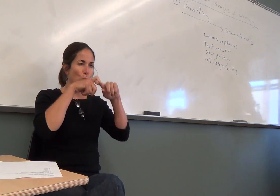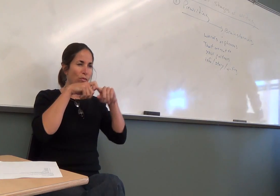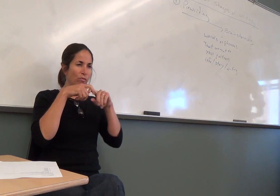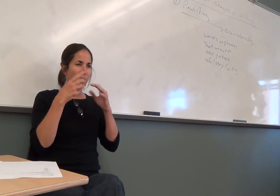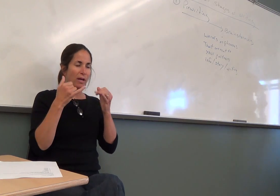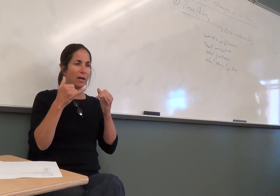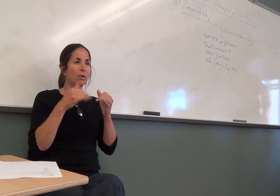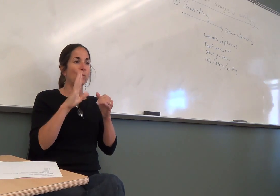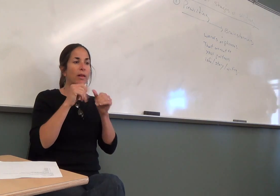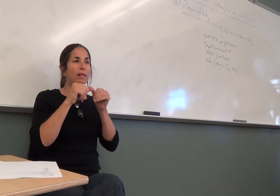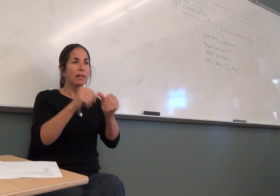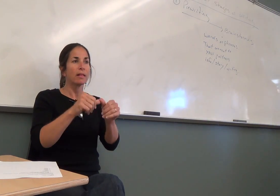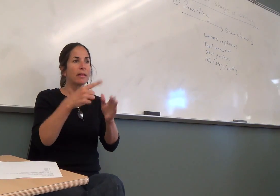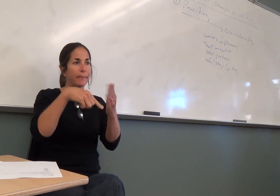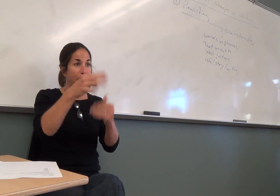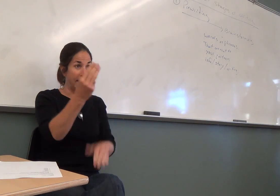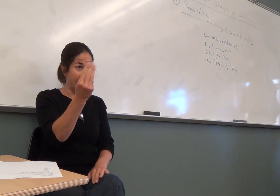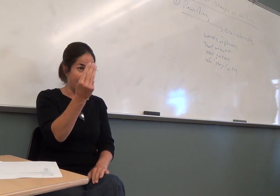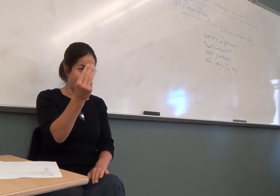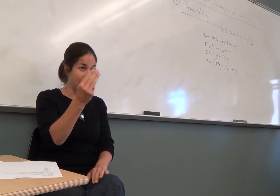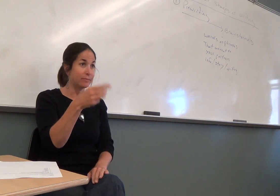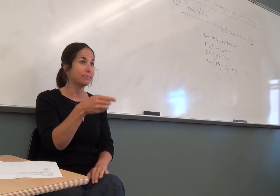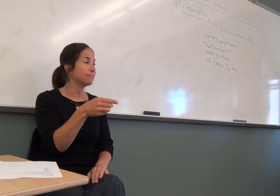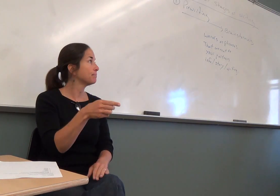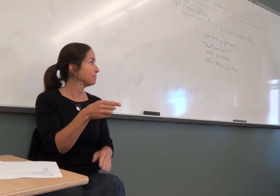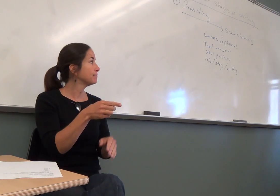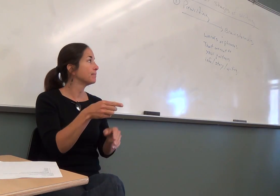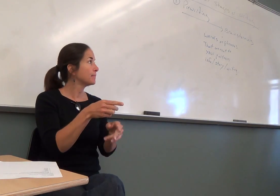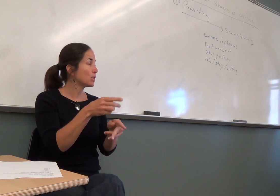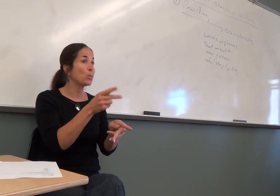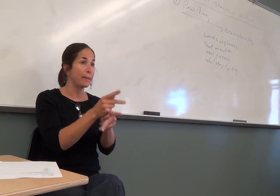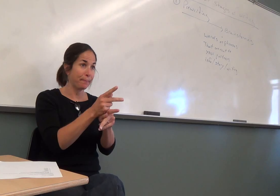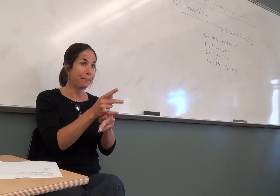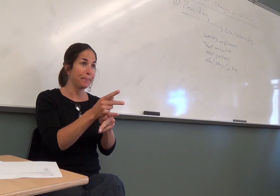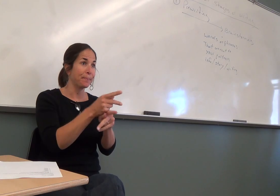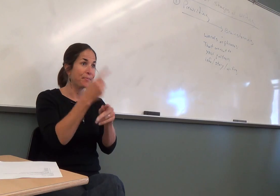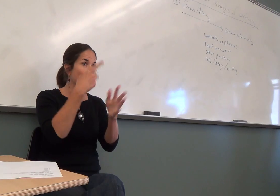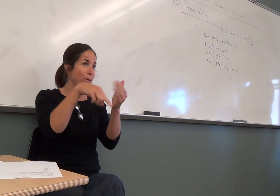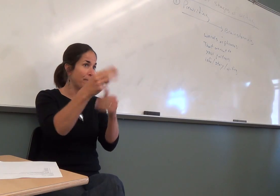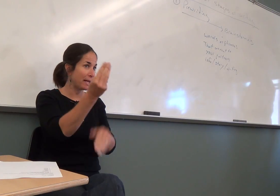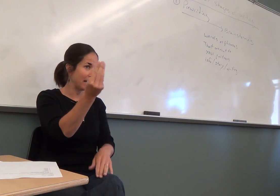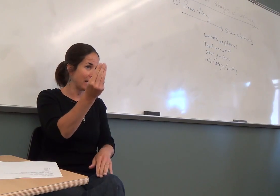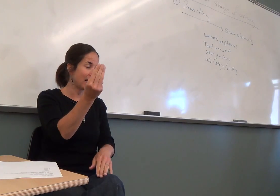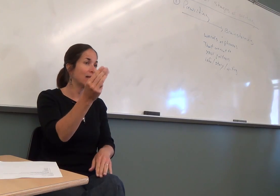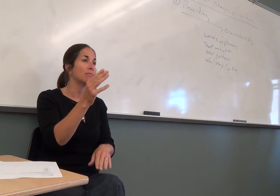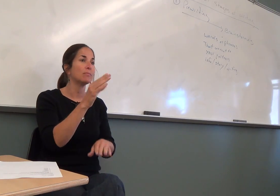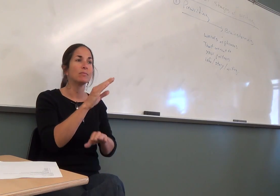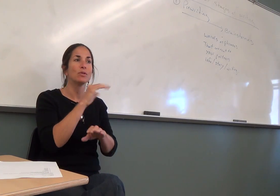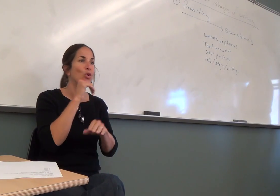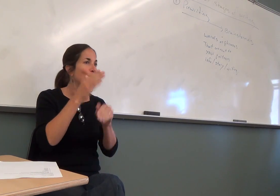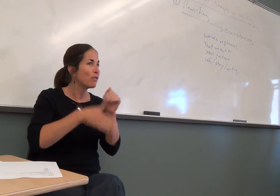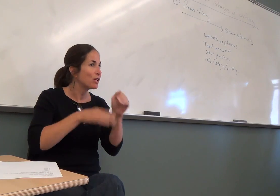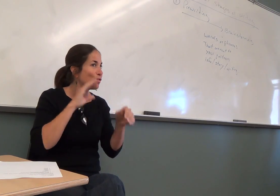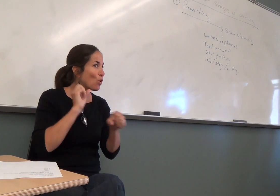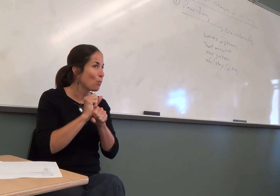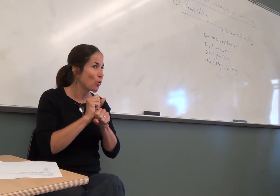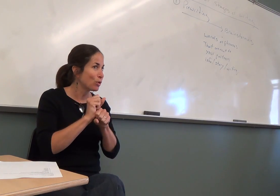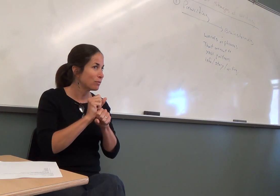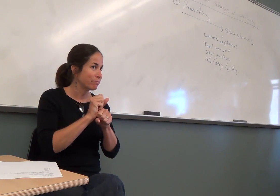continue with this on Monday, this one here, the brainstorming. We're going to continue with it on Monday. Do not do it for homework. Just hold